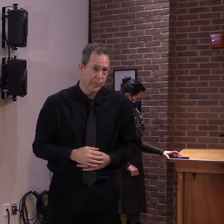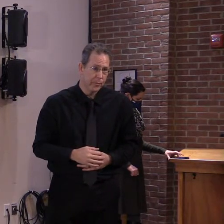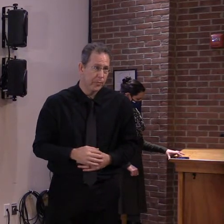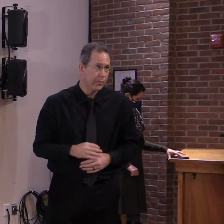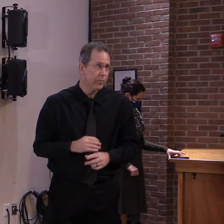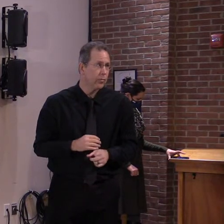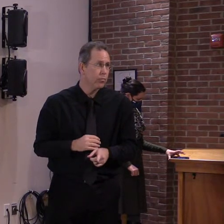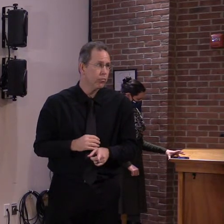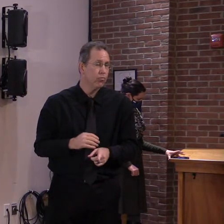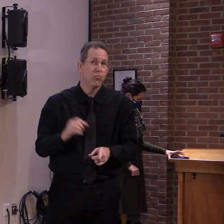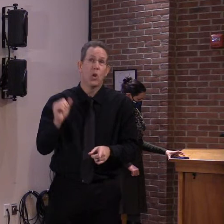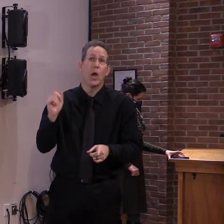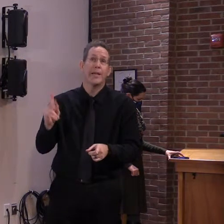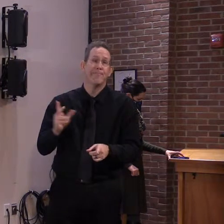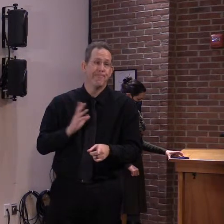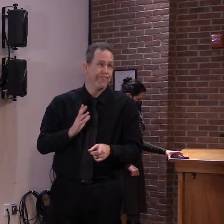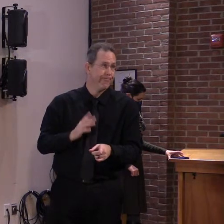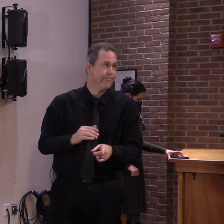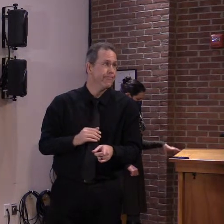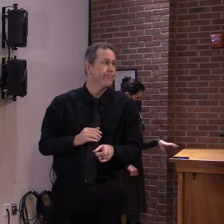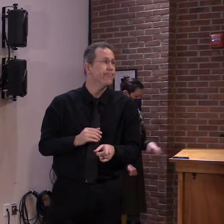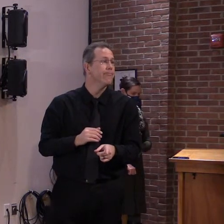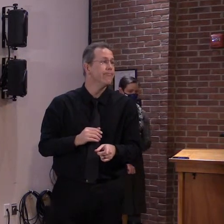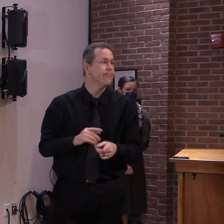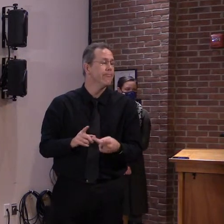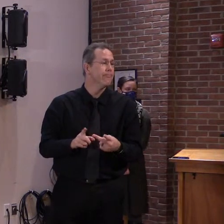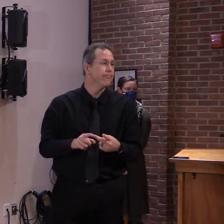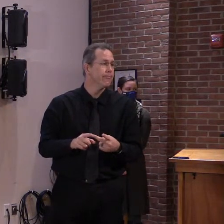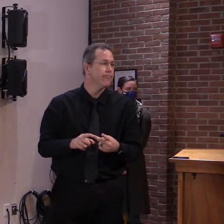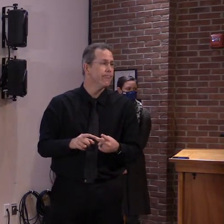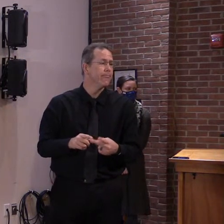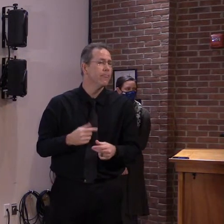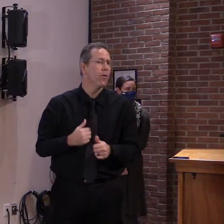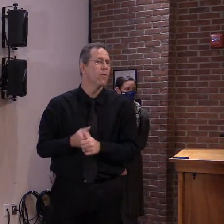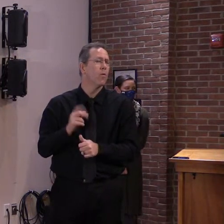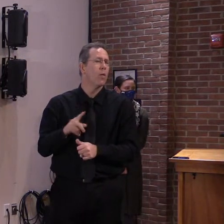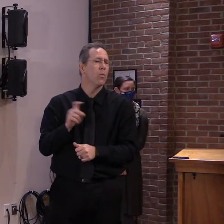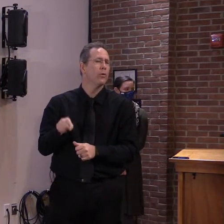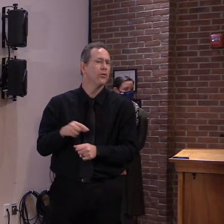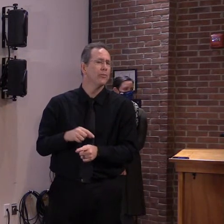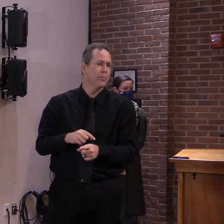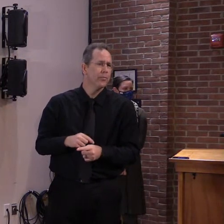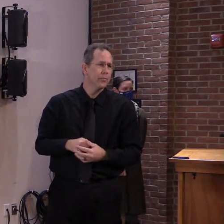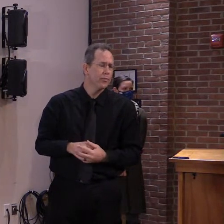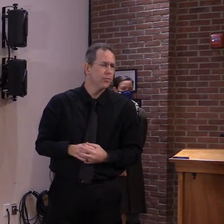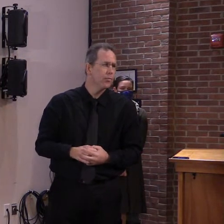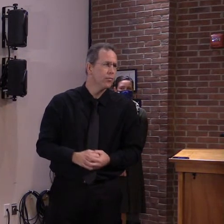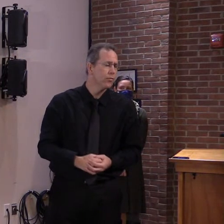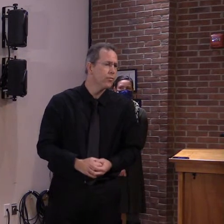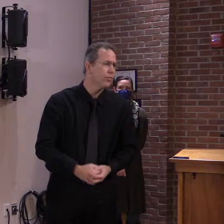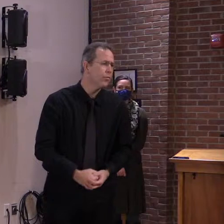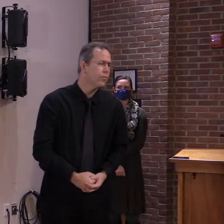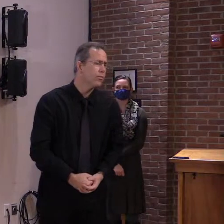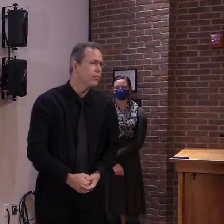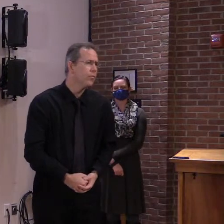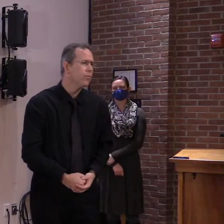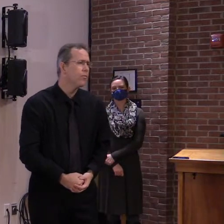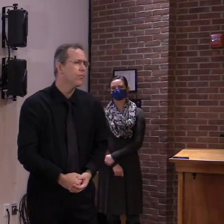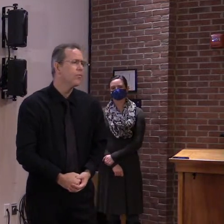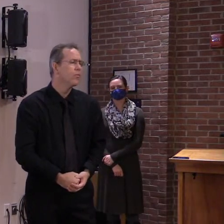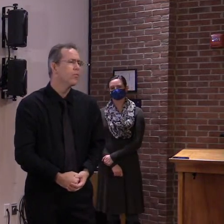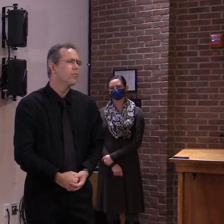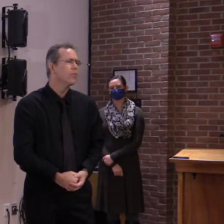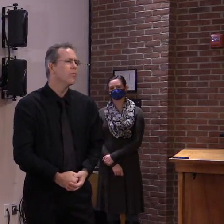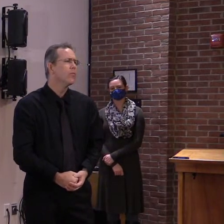Okay, and just a kind of quick follow-up question. From what I understand, a lot of the contact tracing